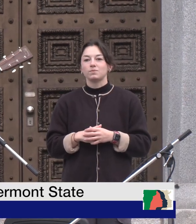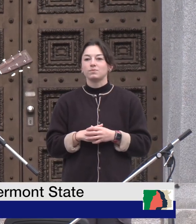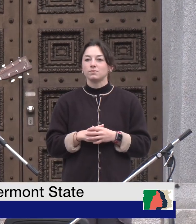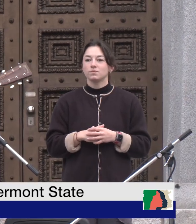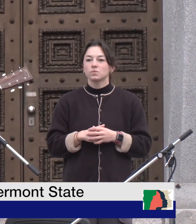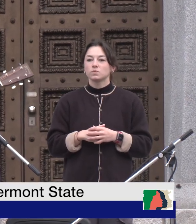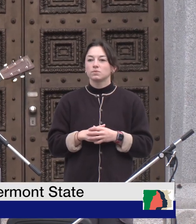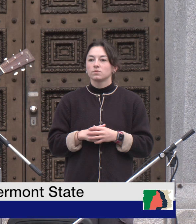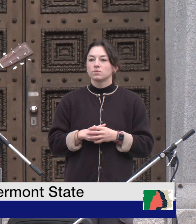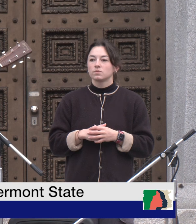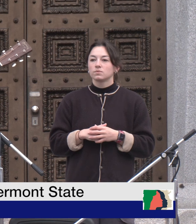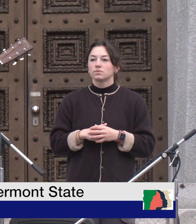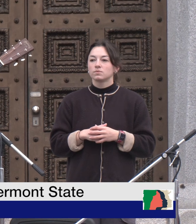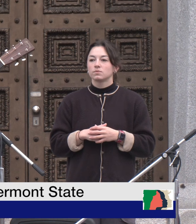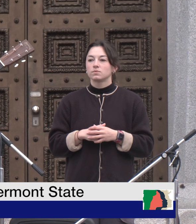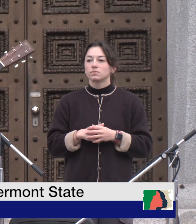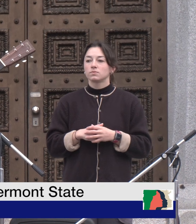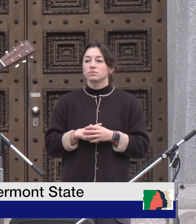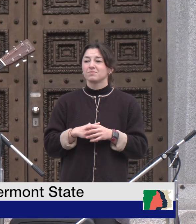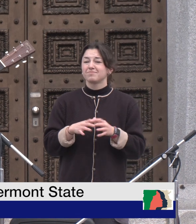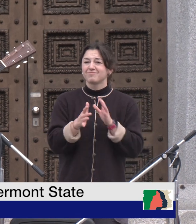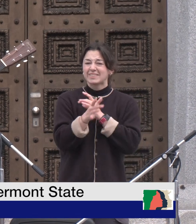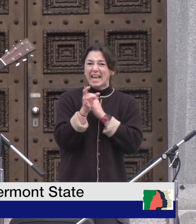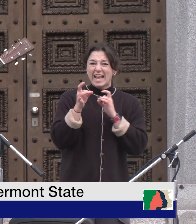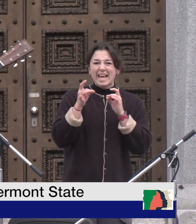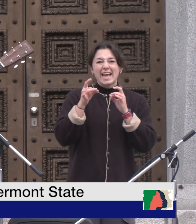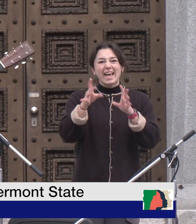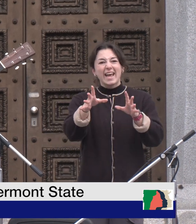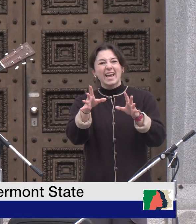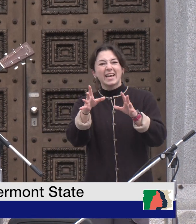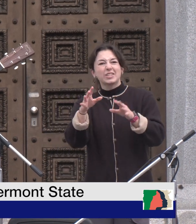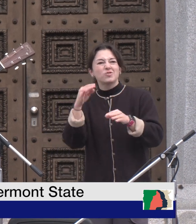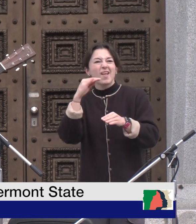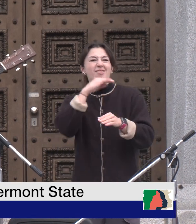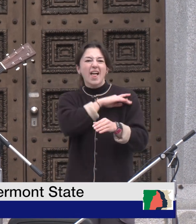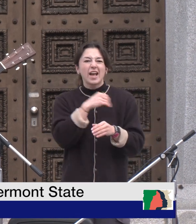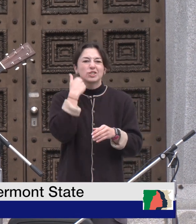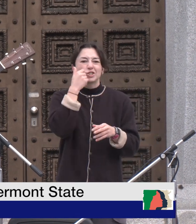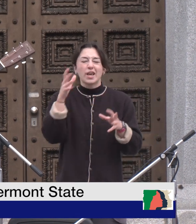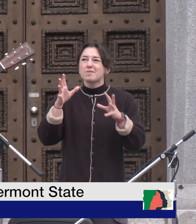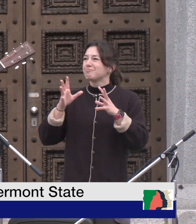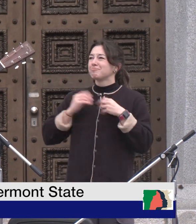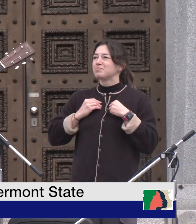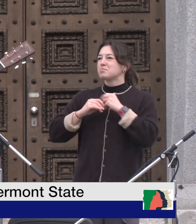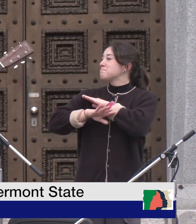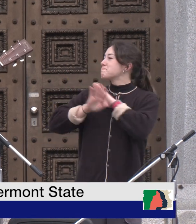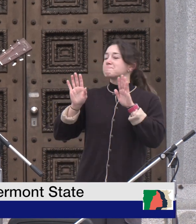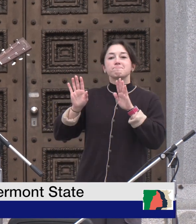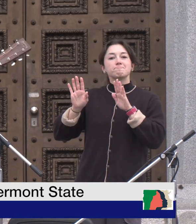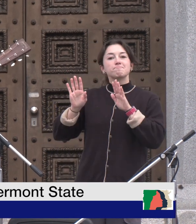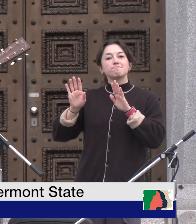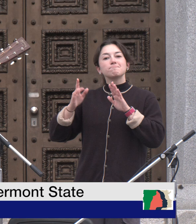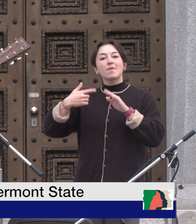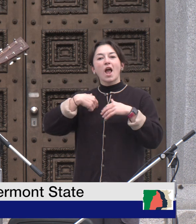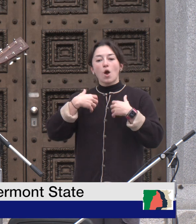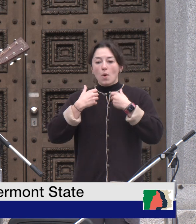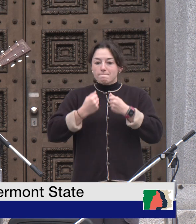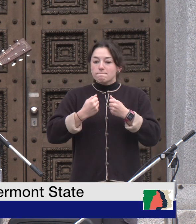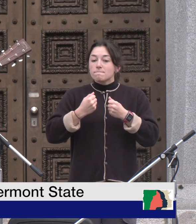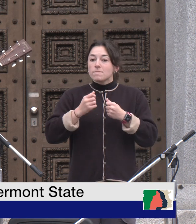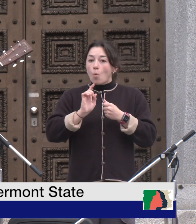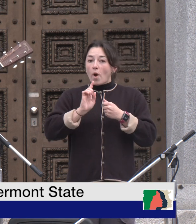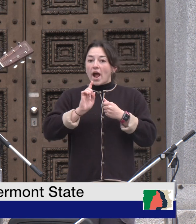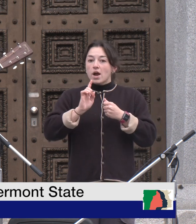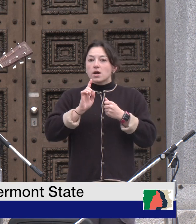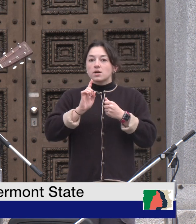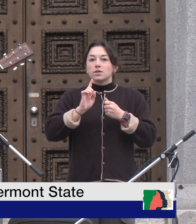We will not yield to hatred, to lies, or to shame. Our power lives in courage,